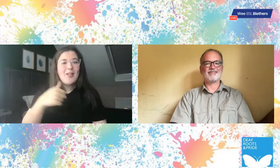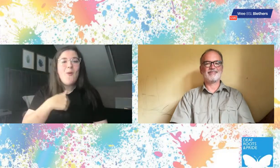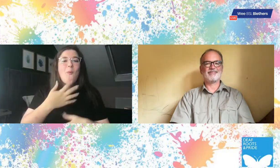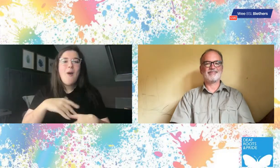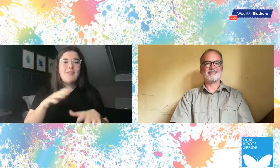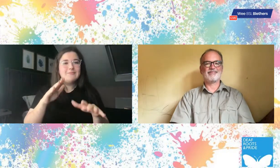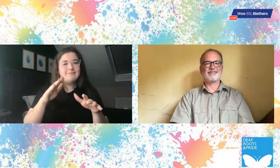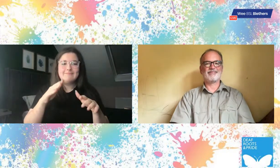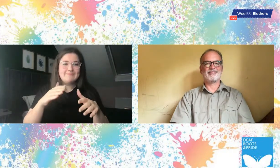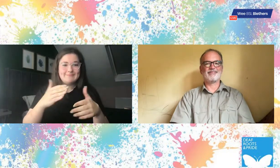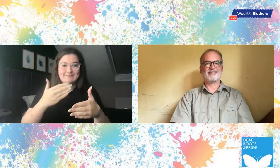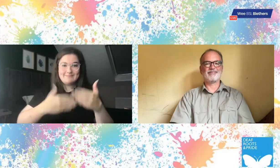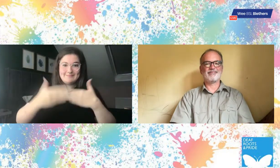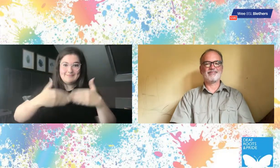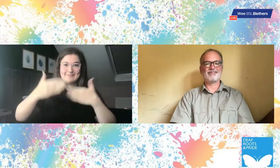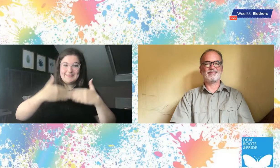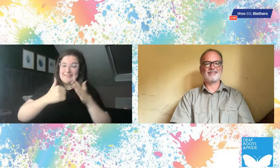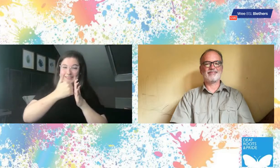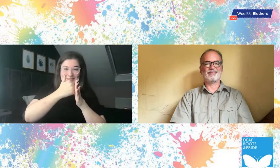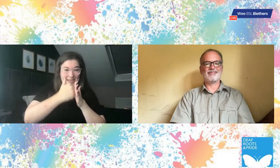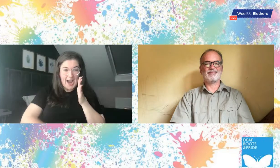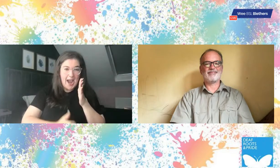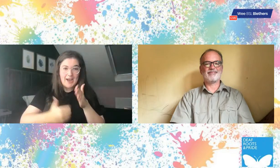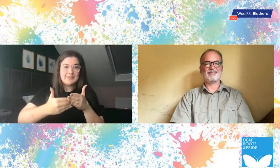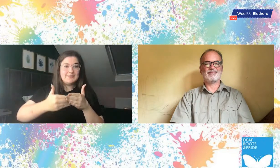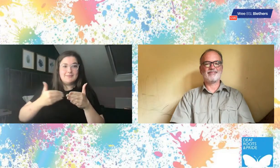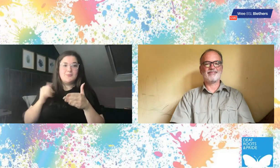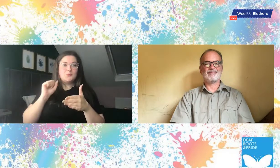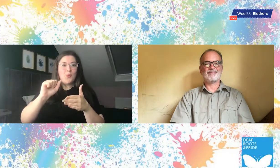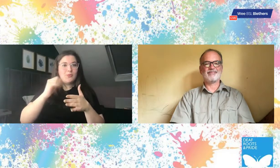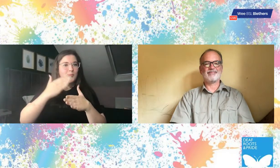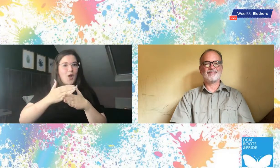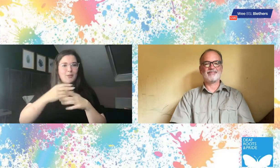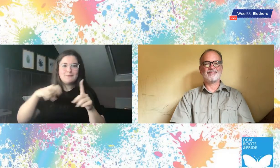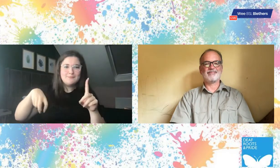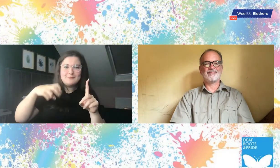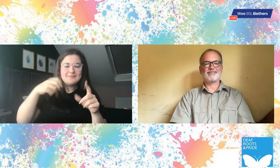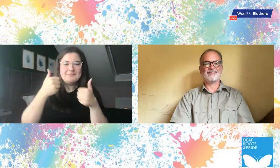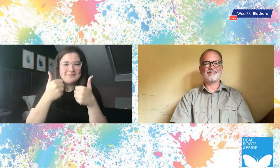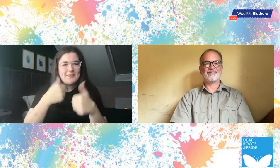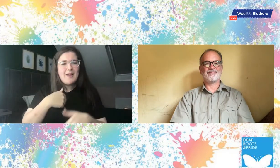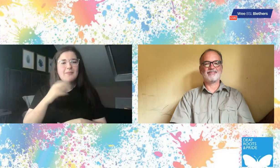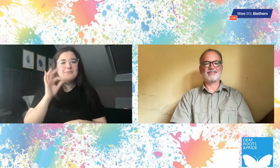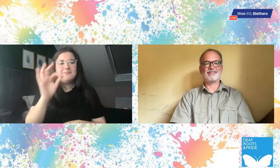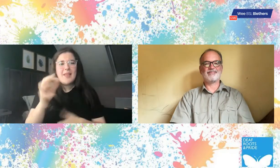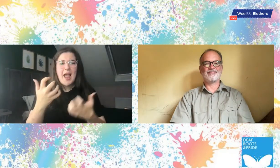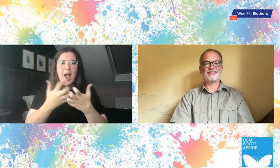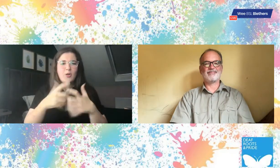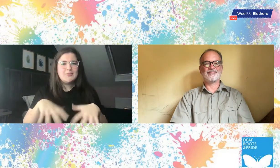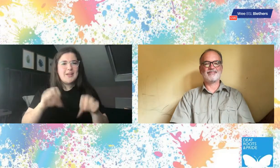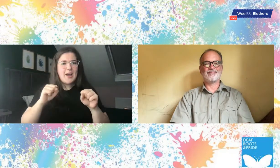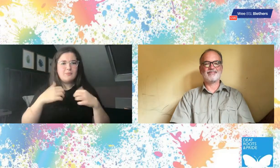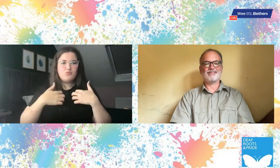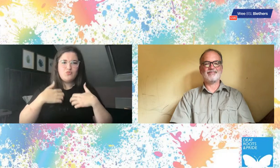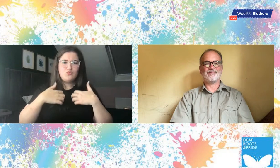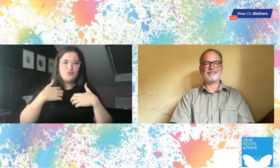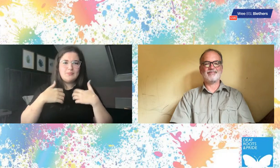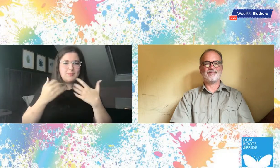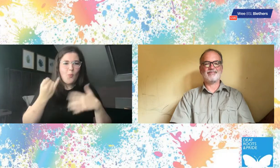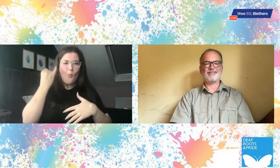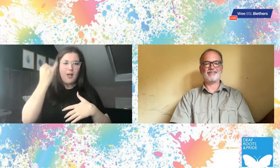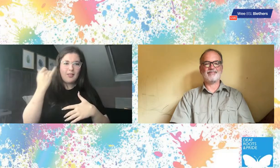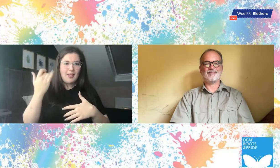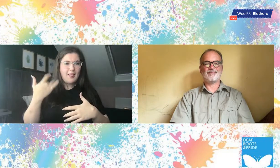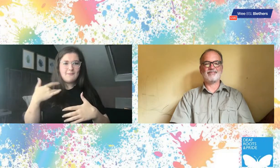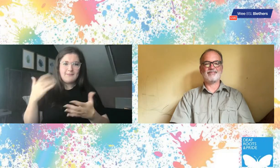wonderful questions I've ready for you tonight. So, John, I want to take you way, way back to the start of your